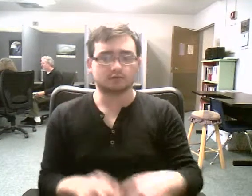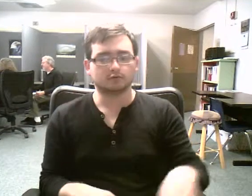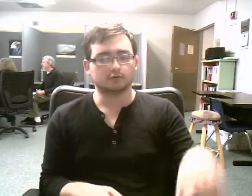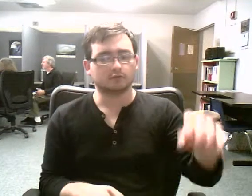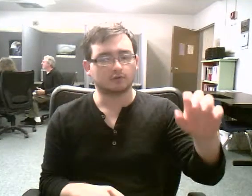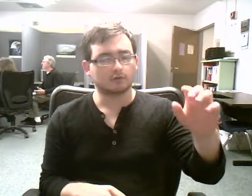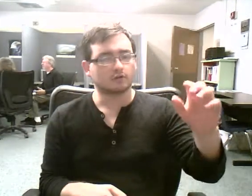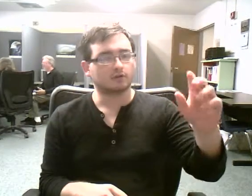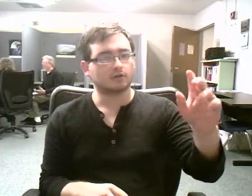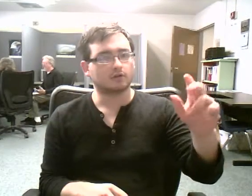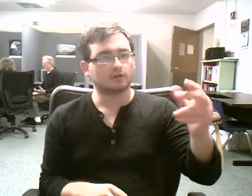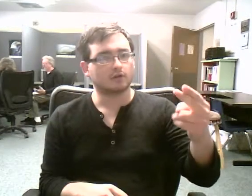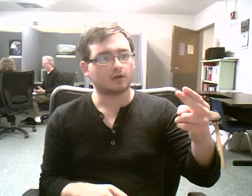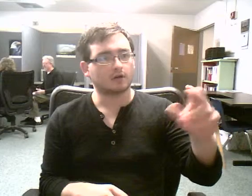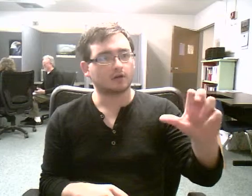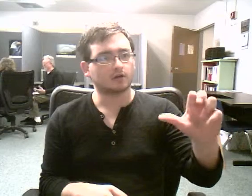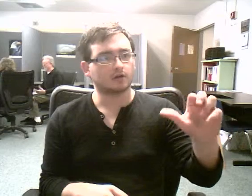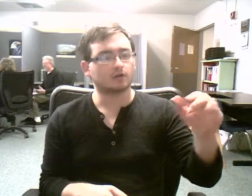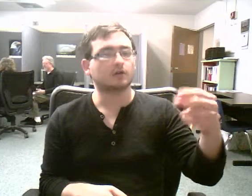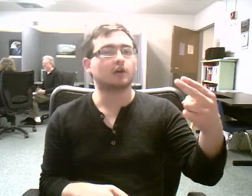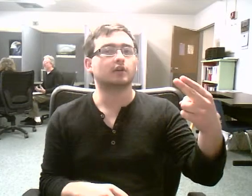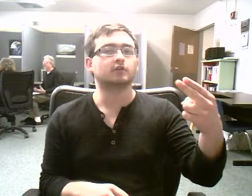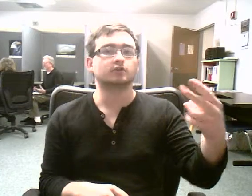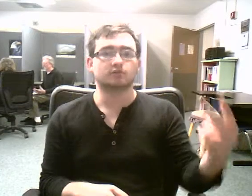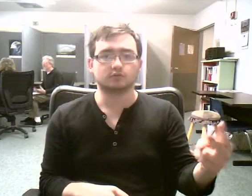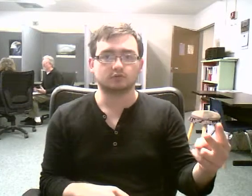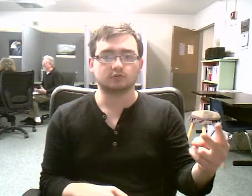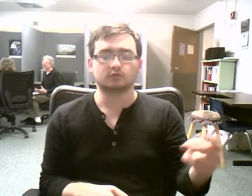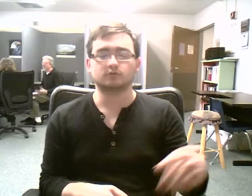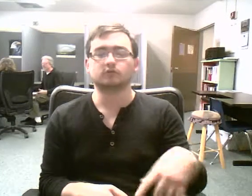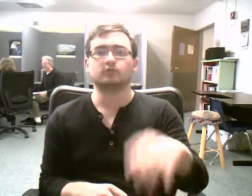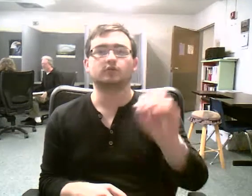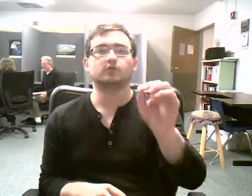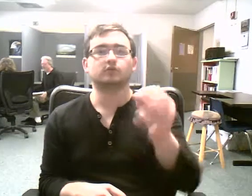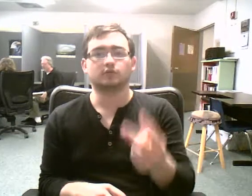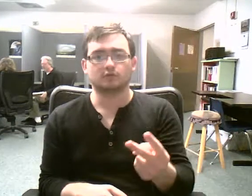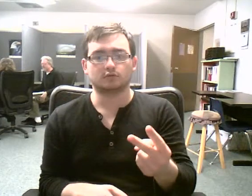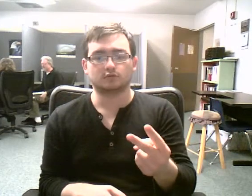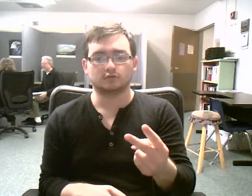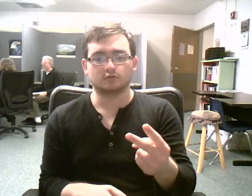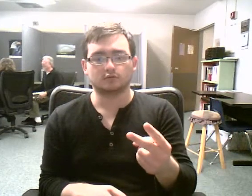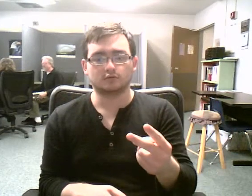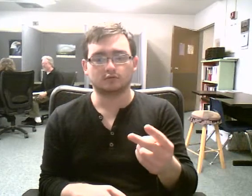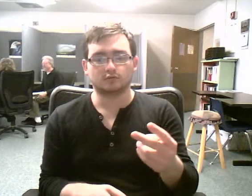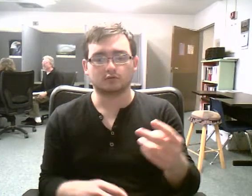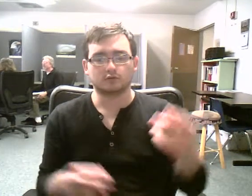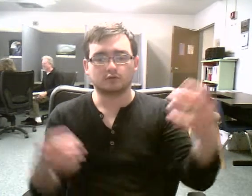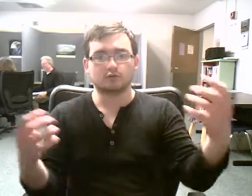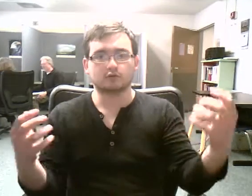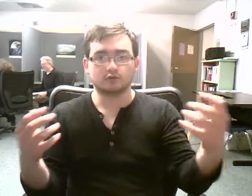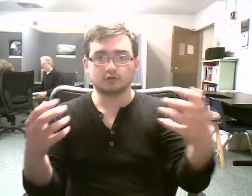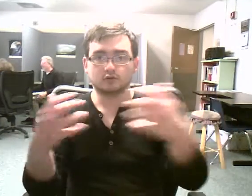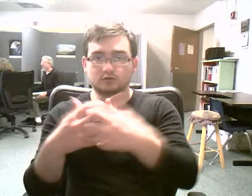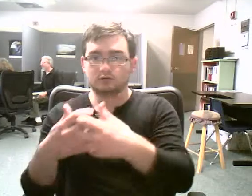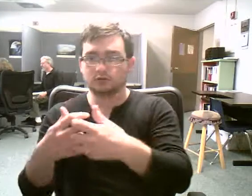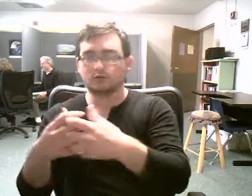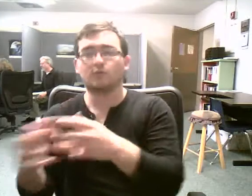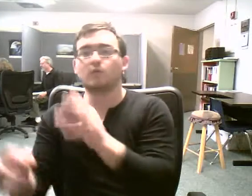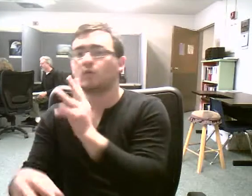gas reacts with oxygen gas to form water. A2 is placed in front of the H2 and the H2O